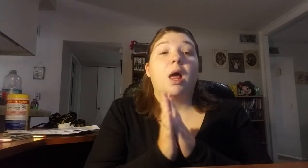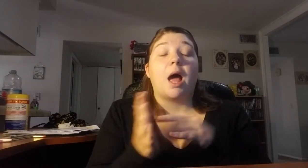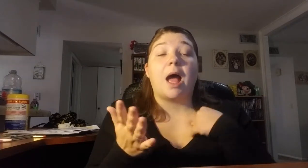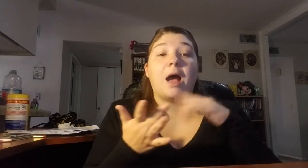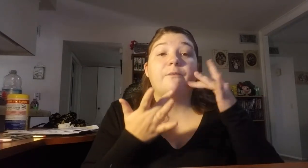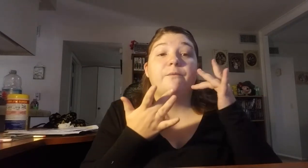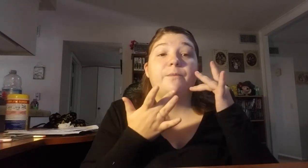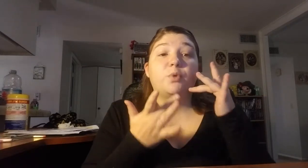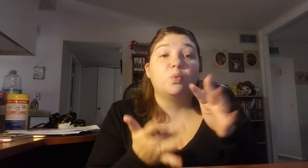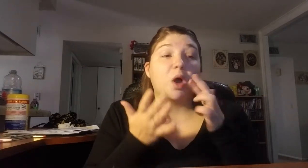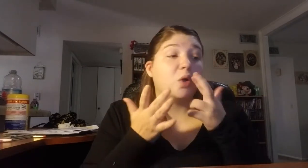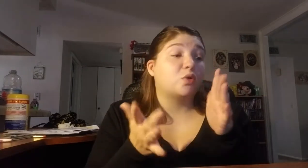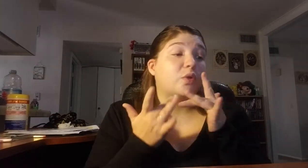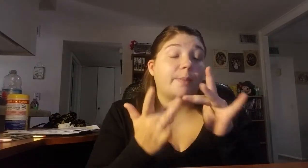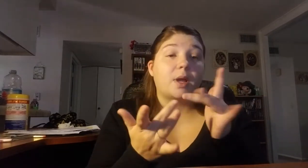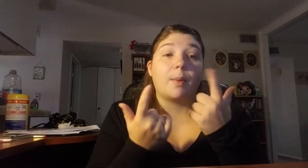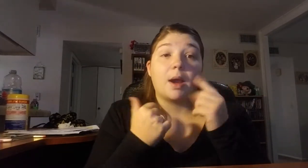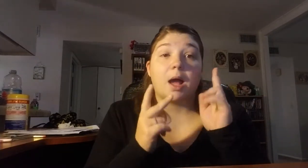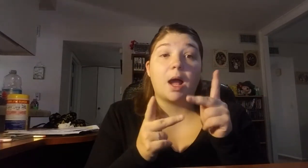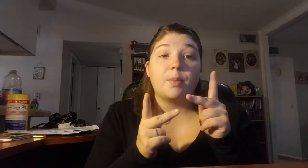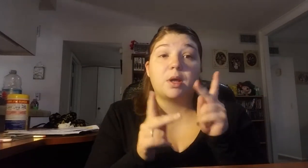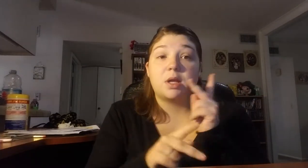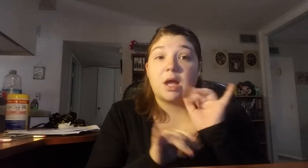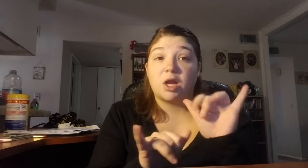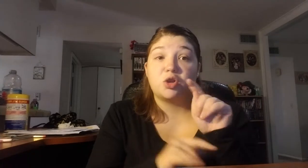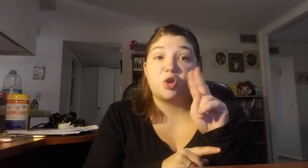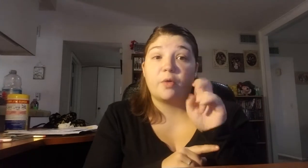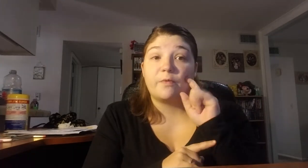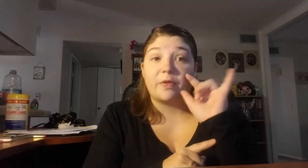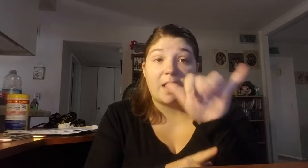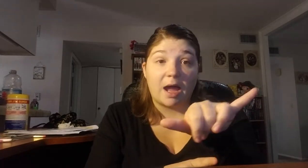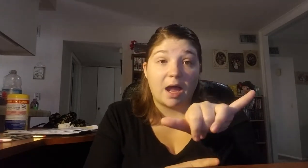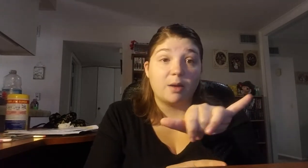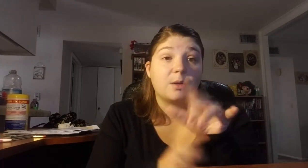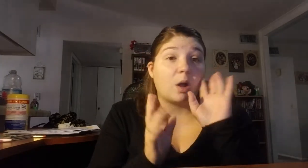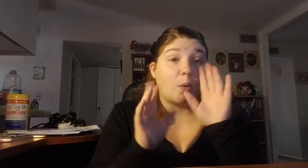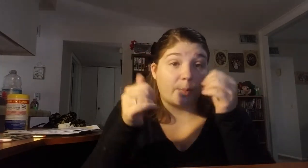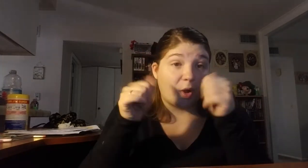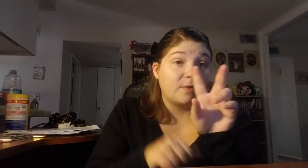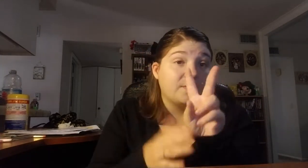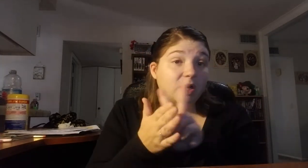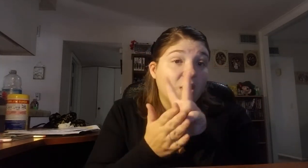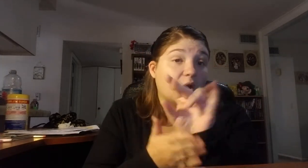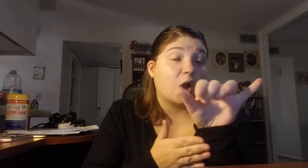I have road trip coming up. Stay tuned for that. I will post video